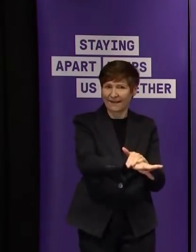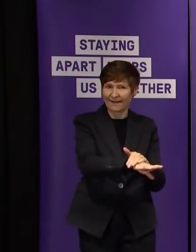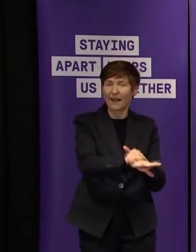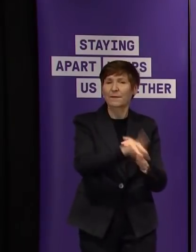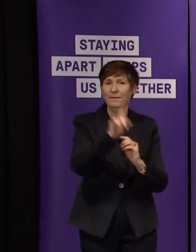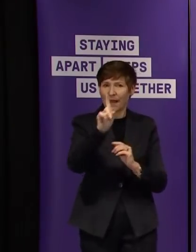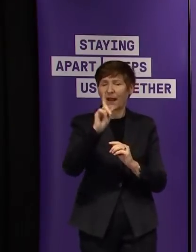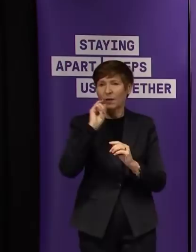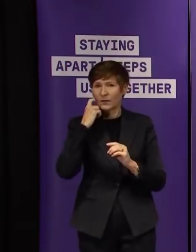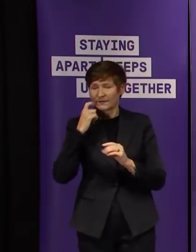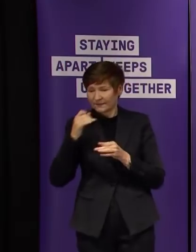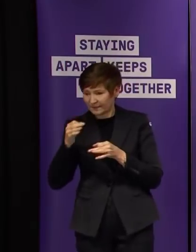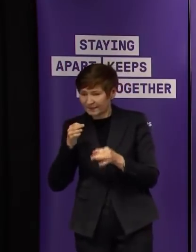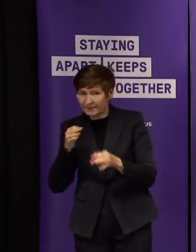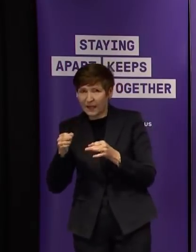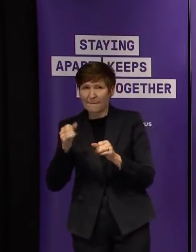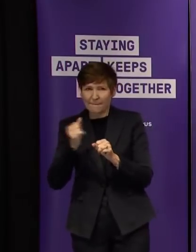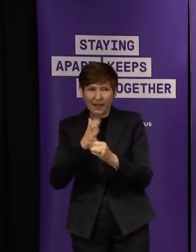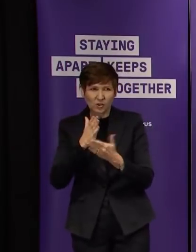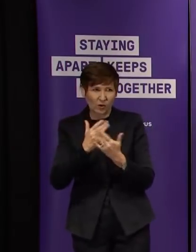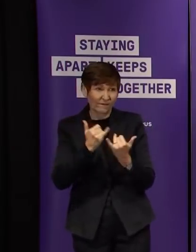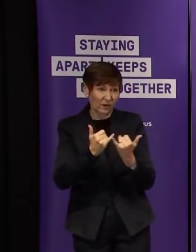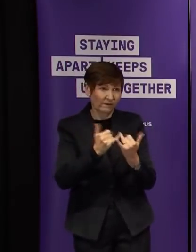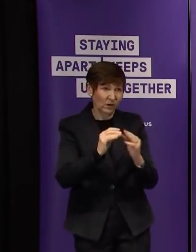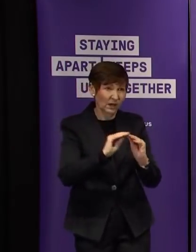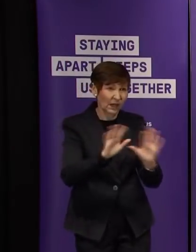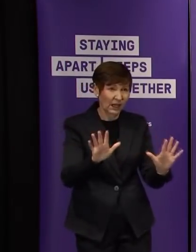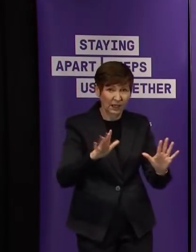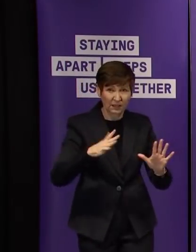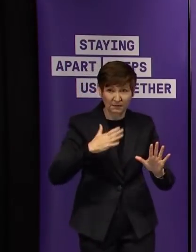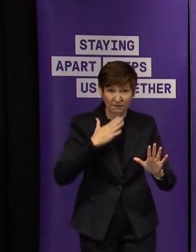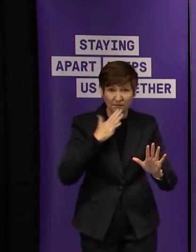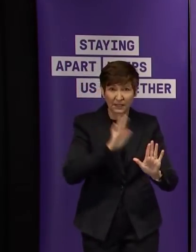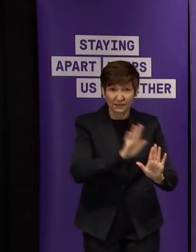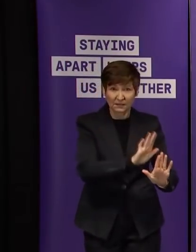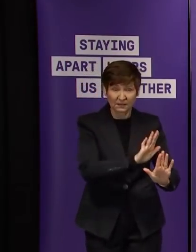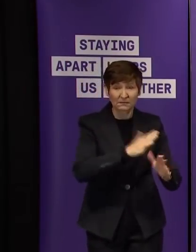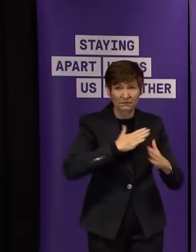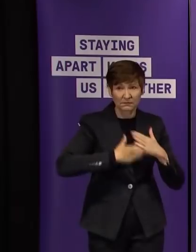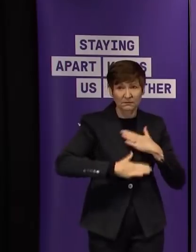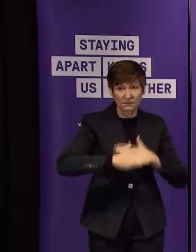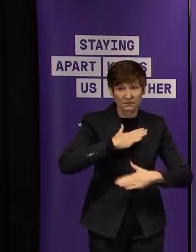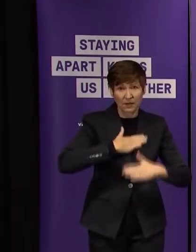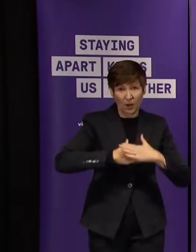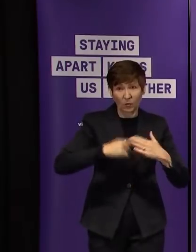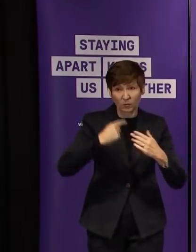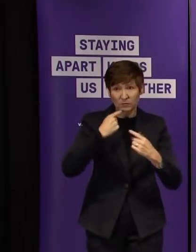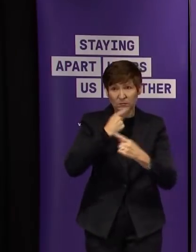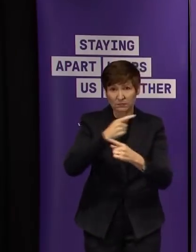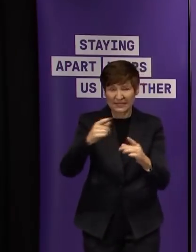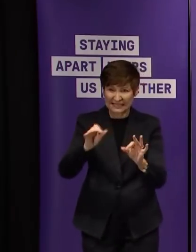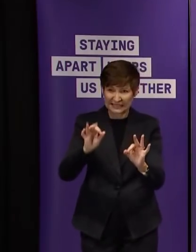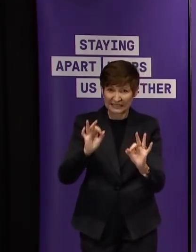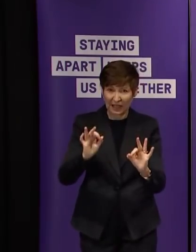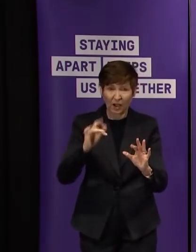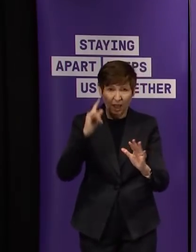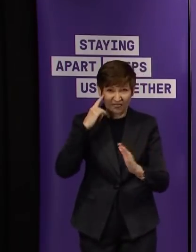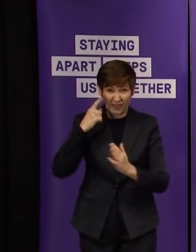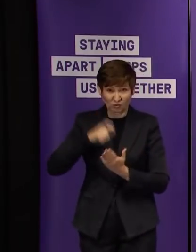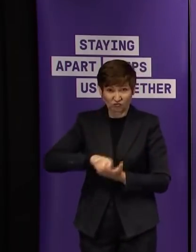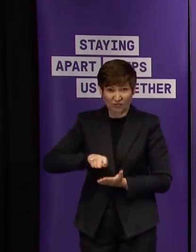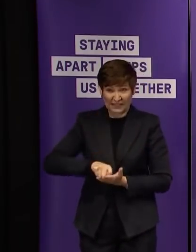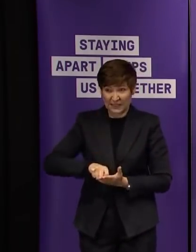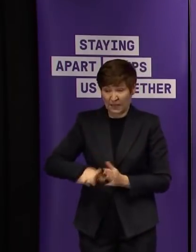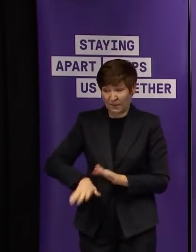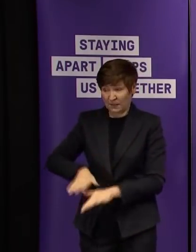the language and make sure that we're all clear. So if you give me just a little while, I'm more than happy to come back with an exact form of words. I'm sure it's already written. I just don't have it in